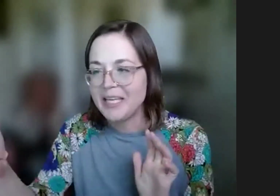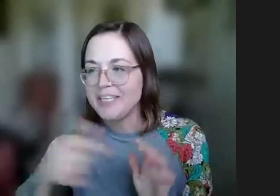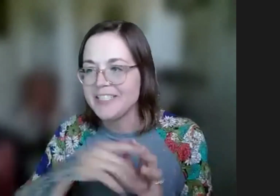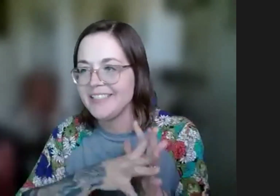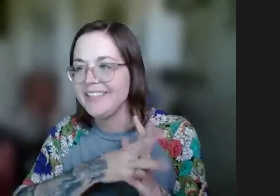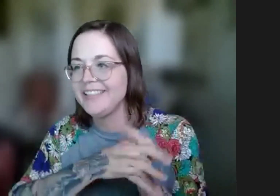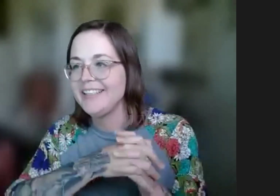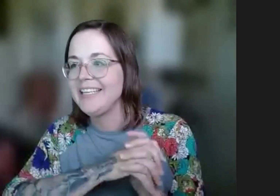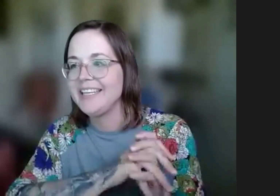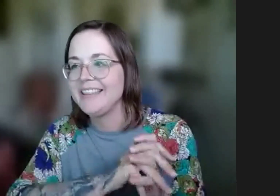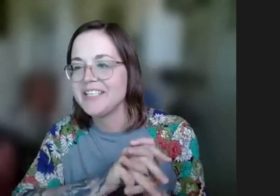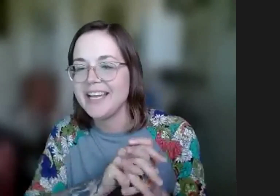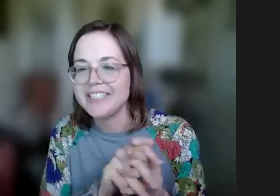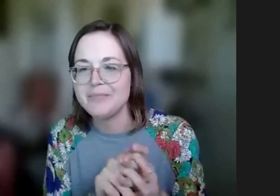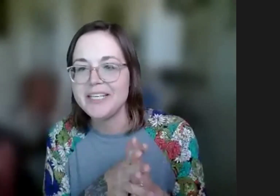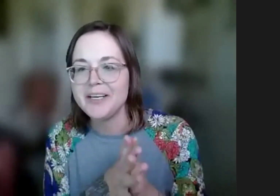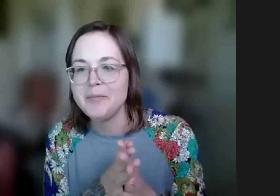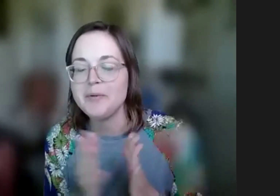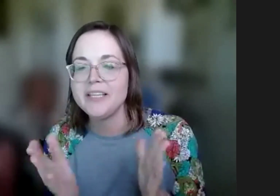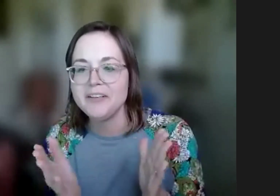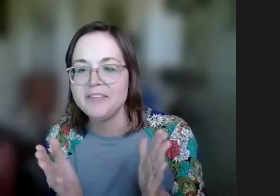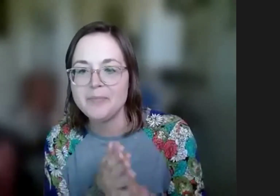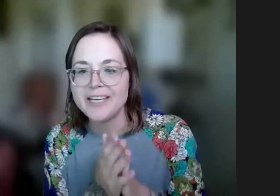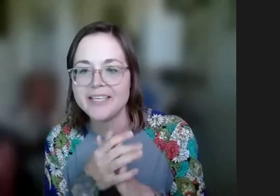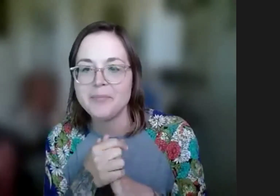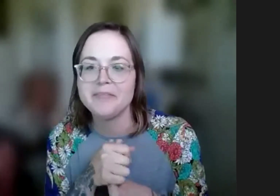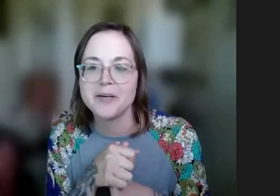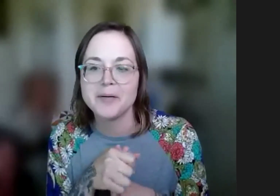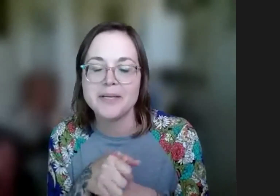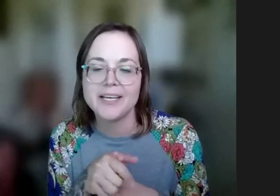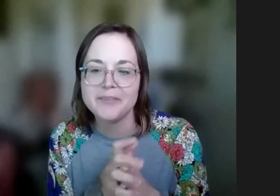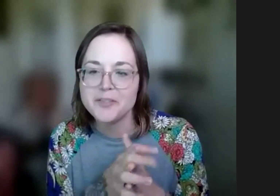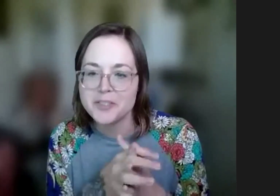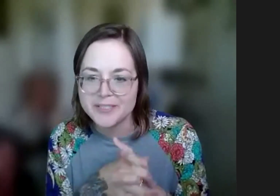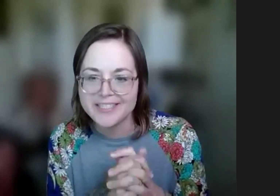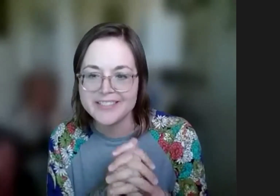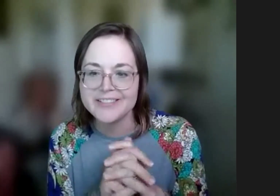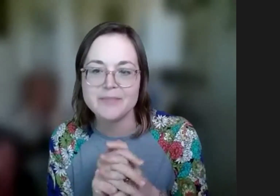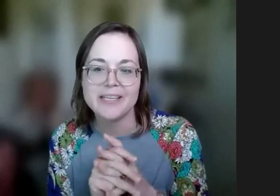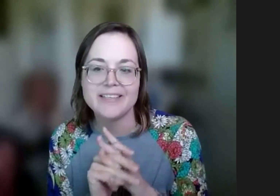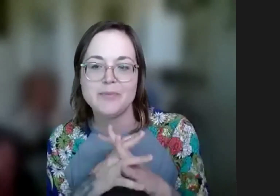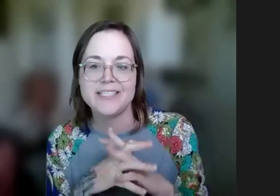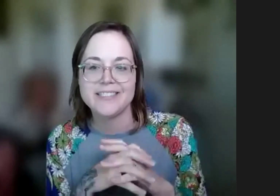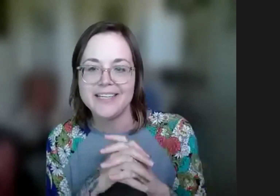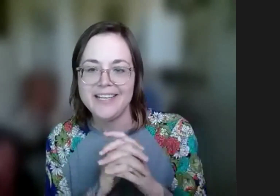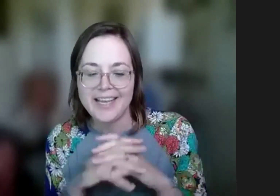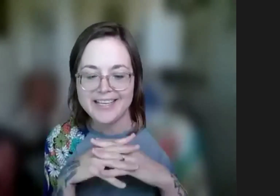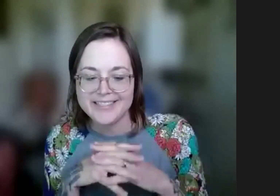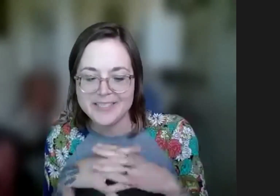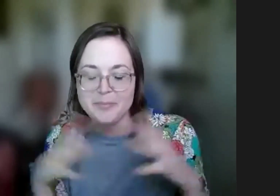an evaluation link in the chat just a bit ago, but would love your feedback to help inform future presenters to make this